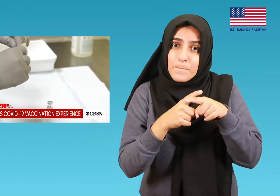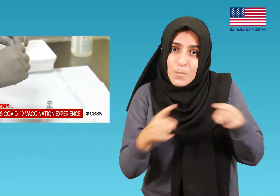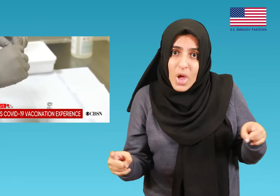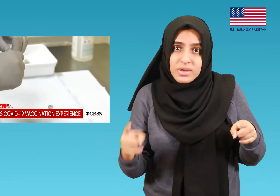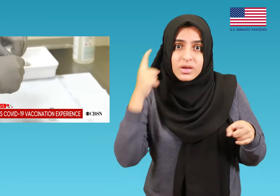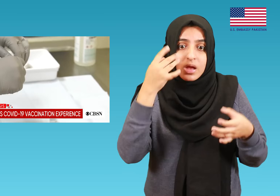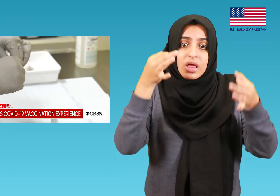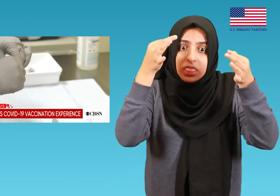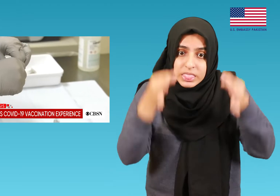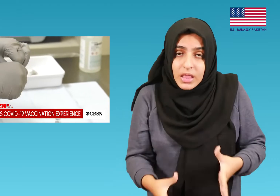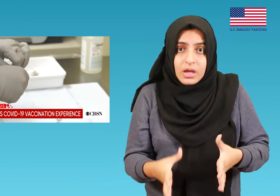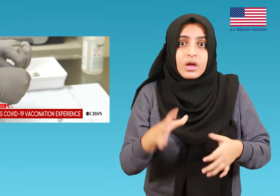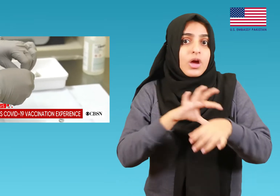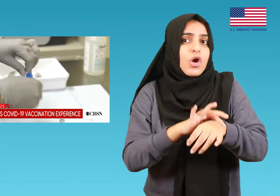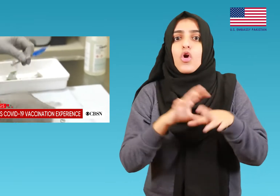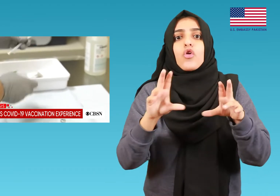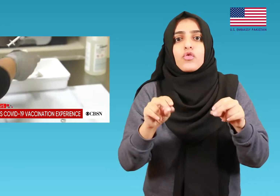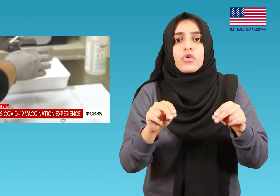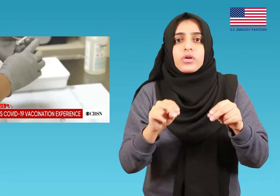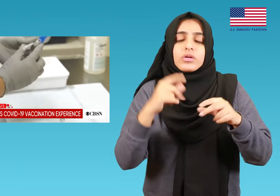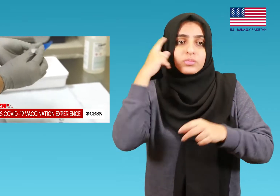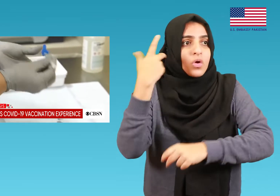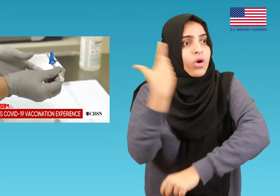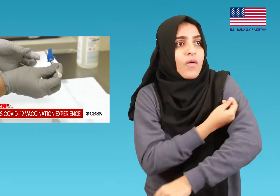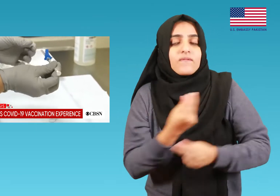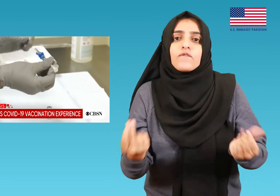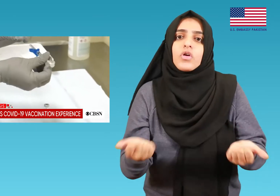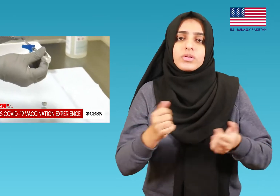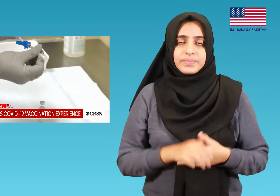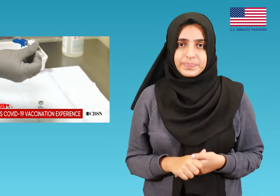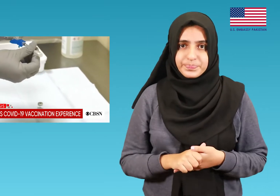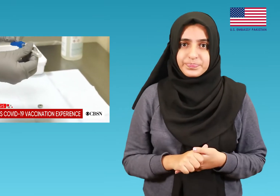the serious disease as a consequence of having been vaccinated. What we